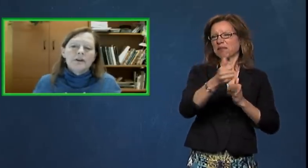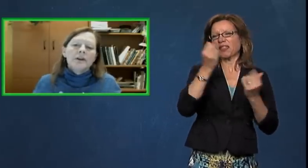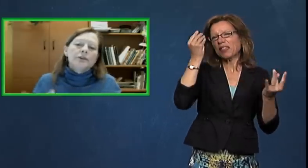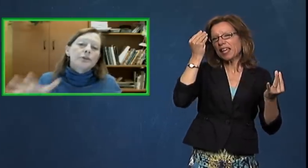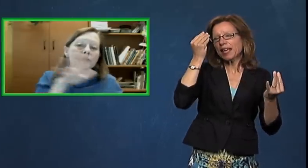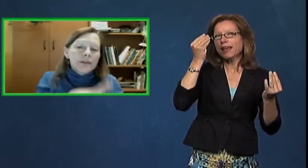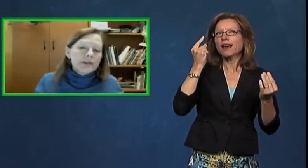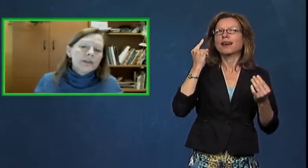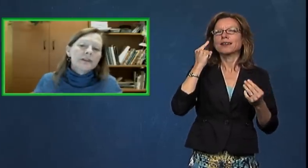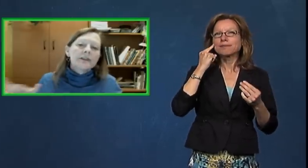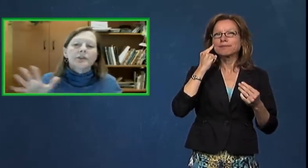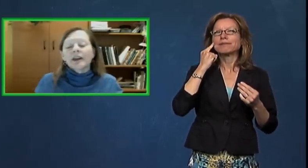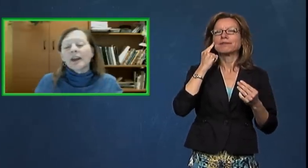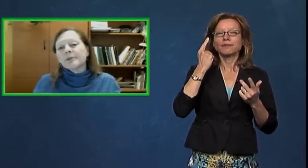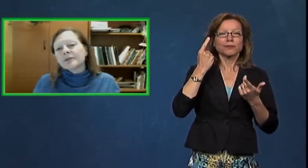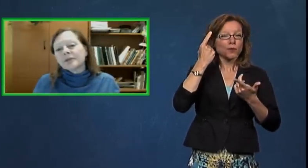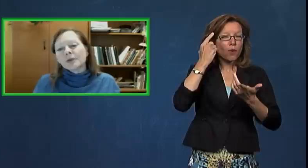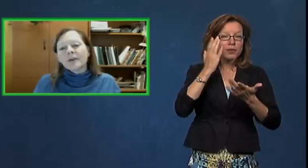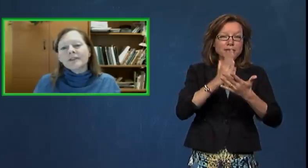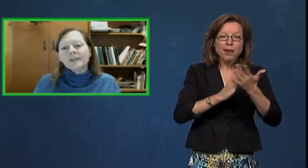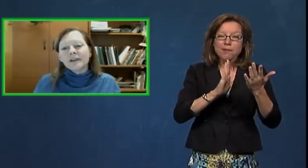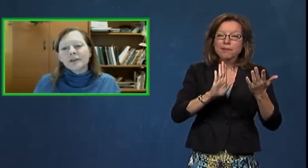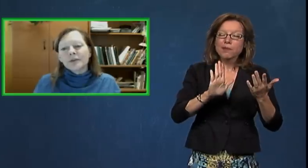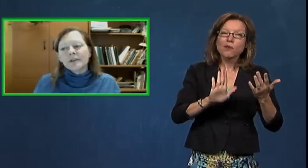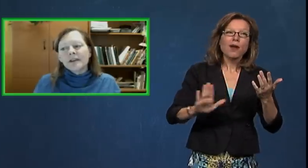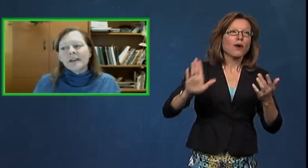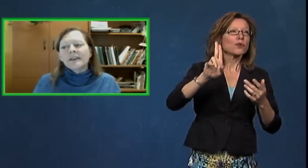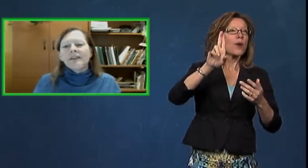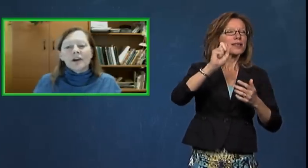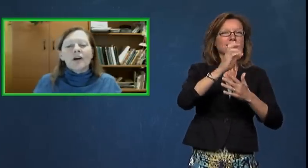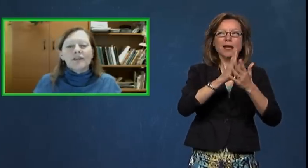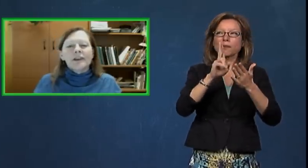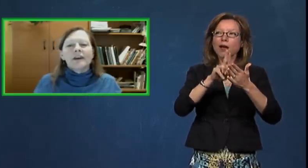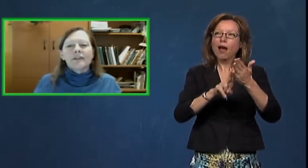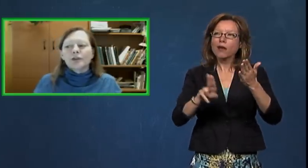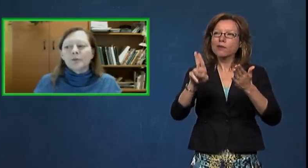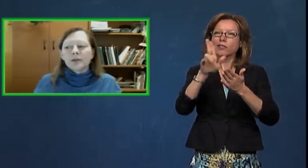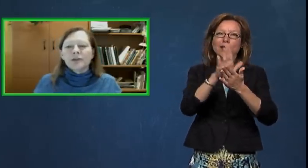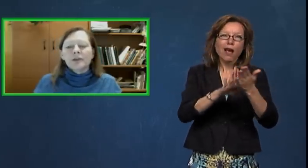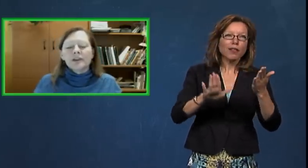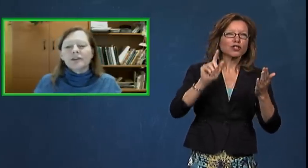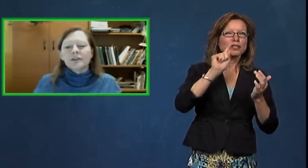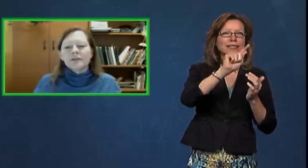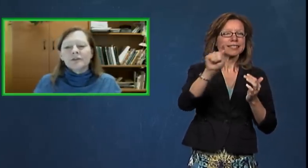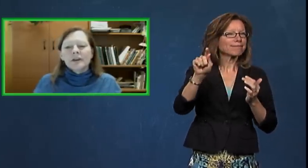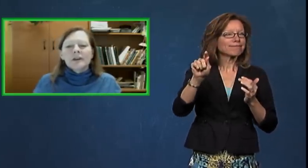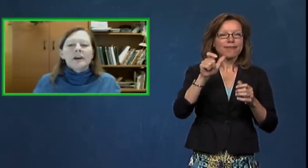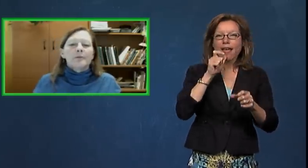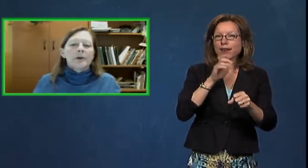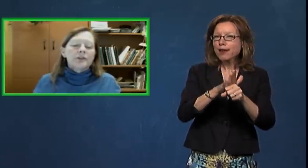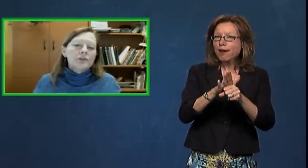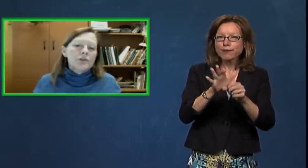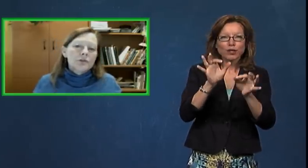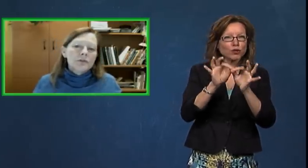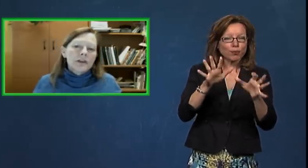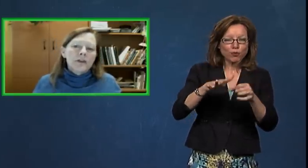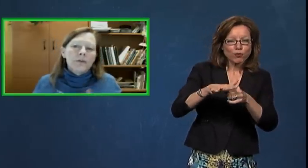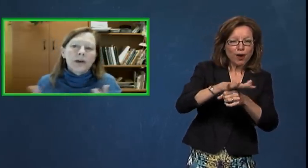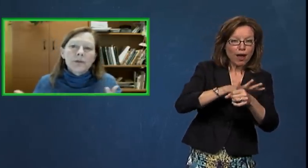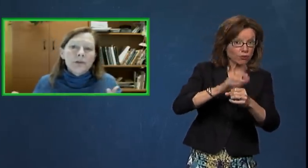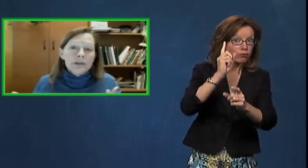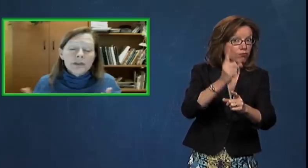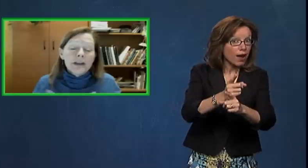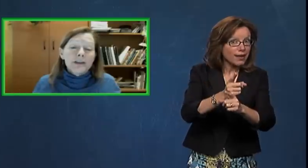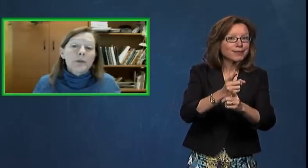know universities or campuses across the country that often have interpreter shortages. I mentioned to you that